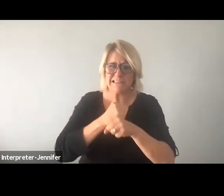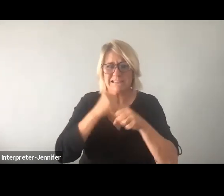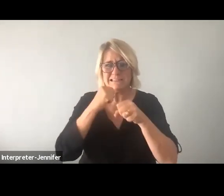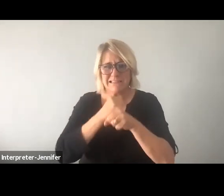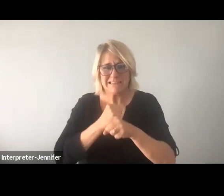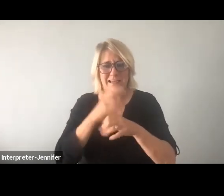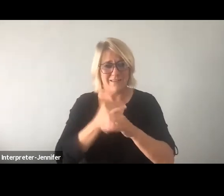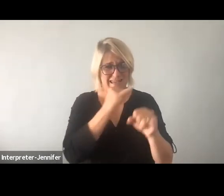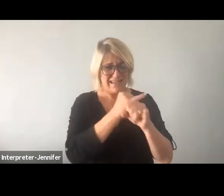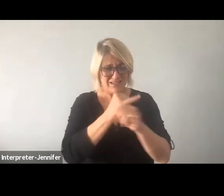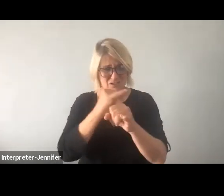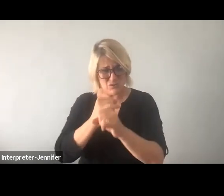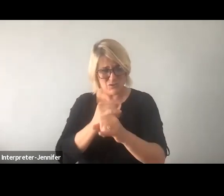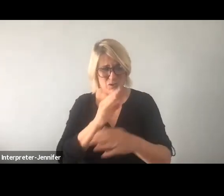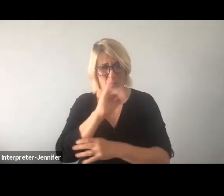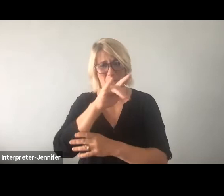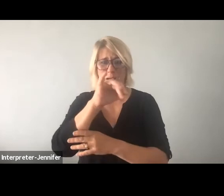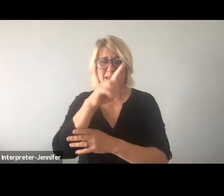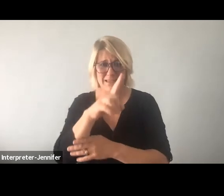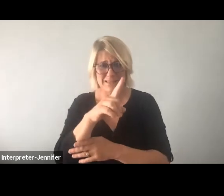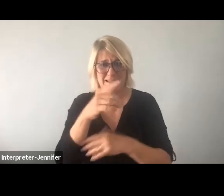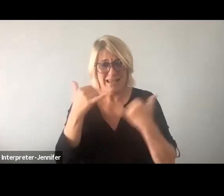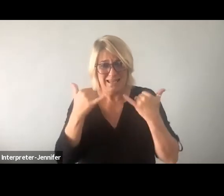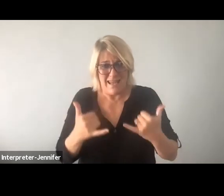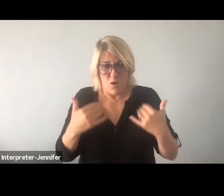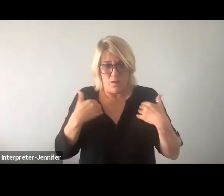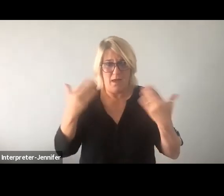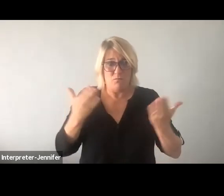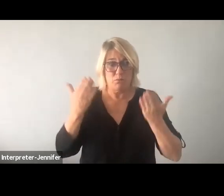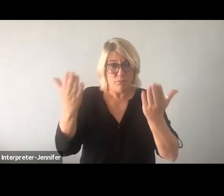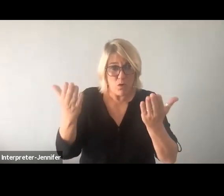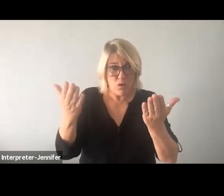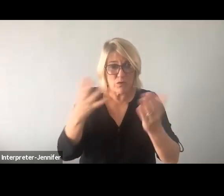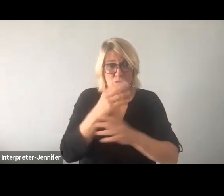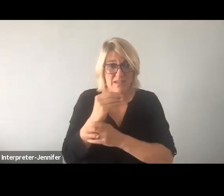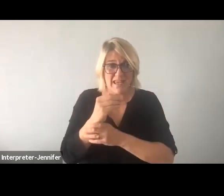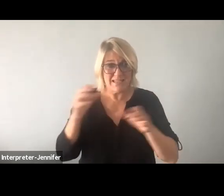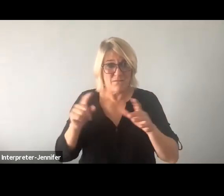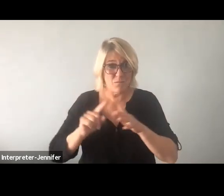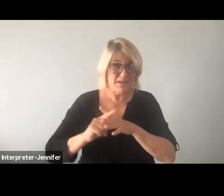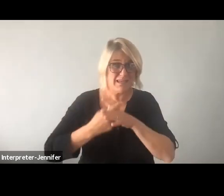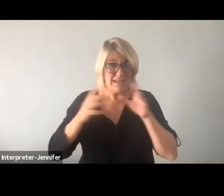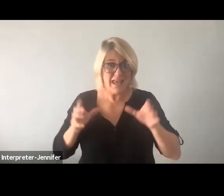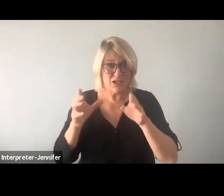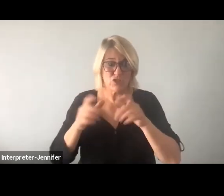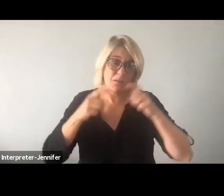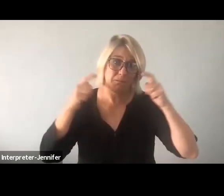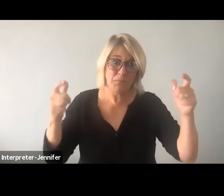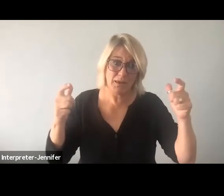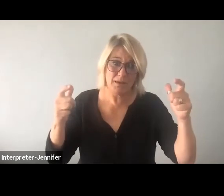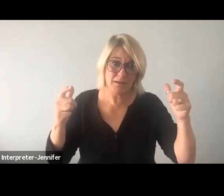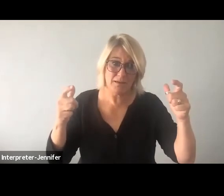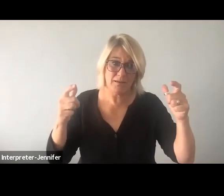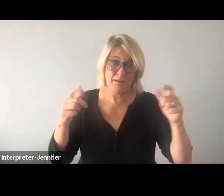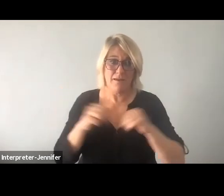institutional bias, we finally have some proposals and some initial actions that are big,